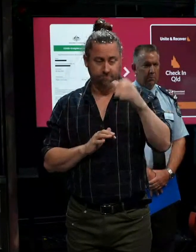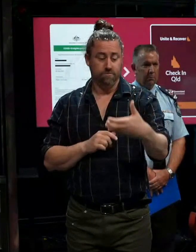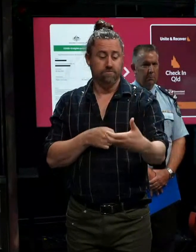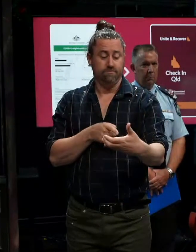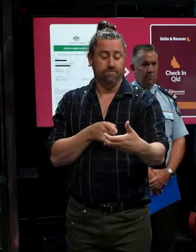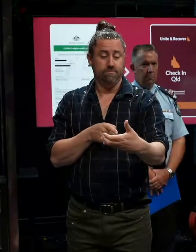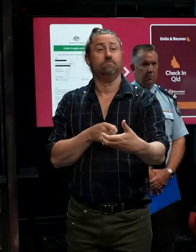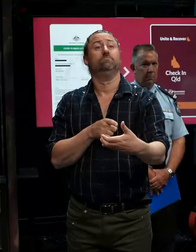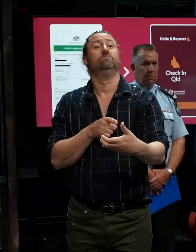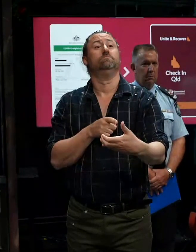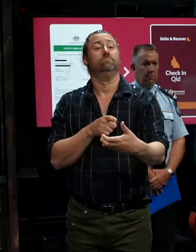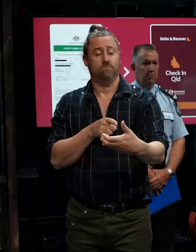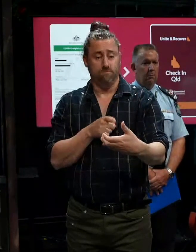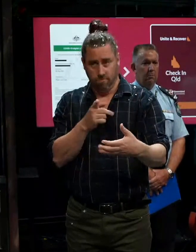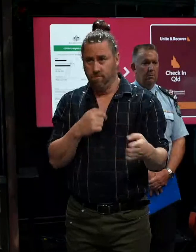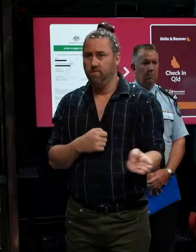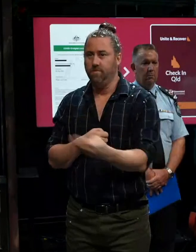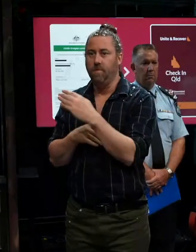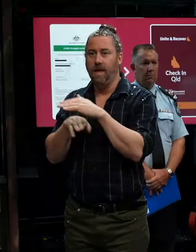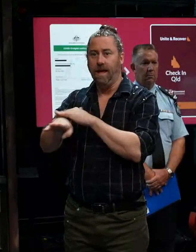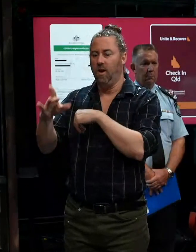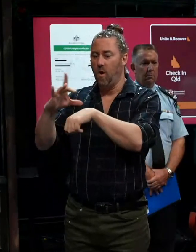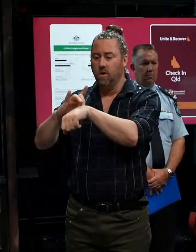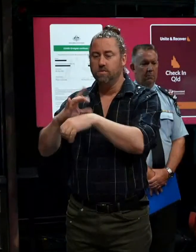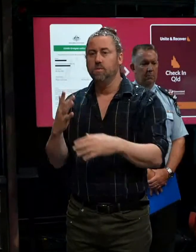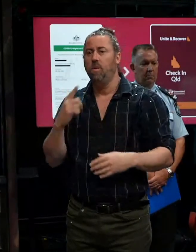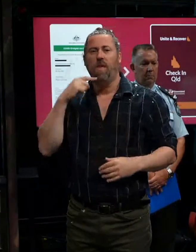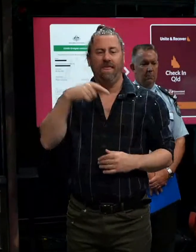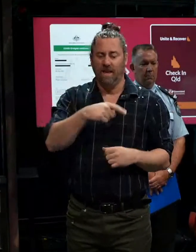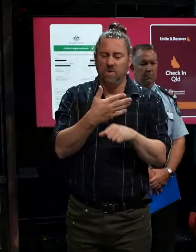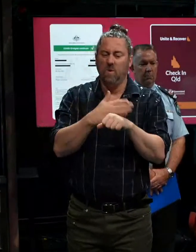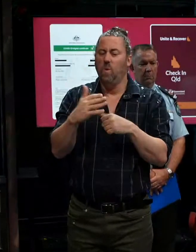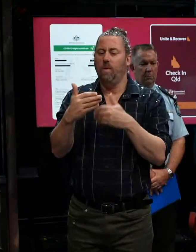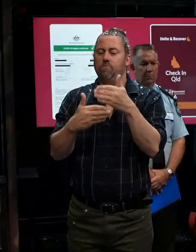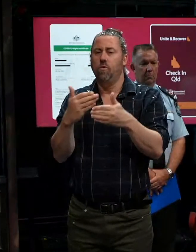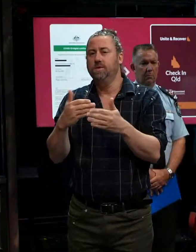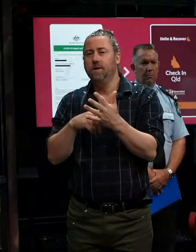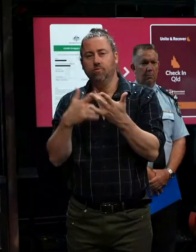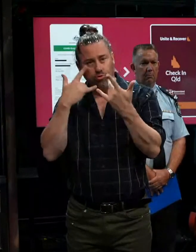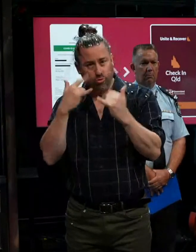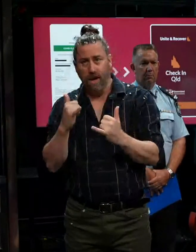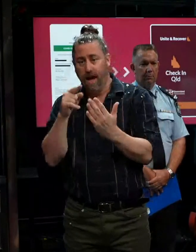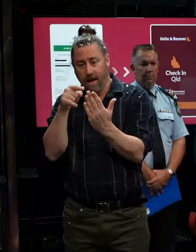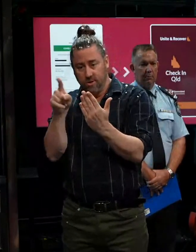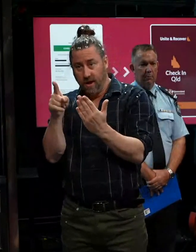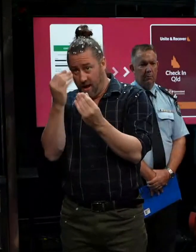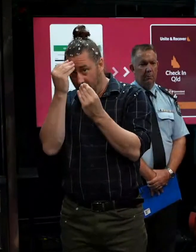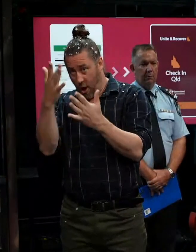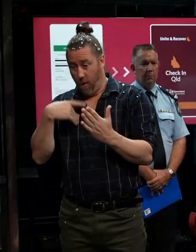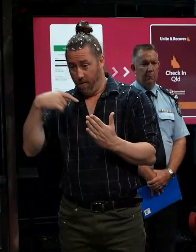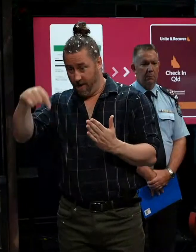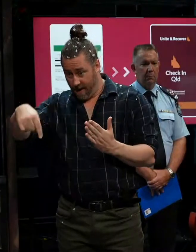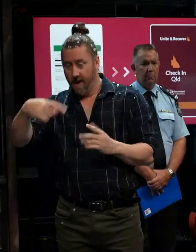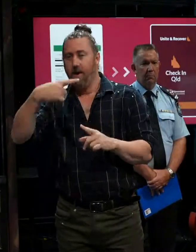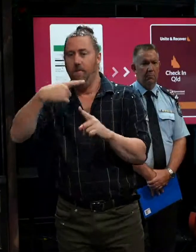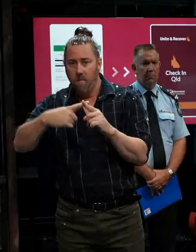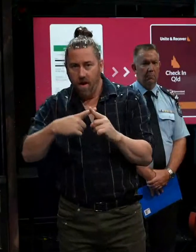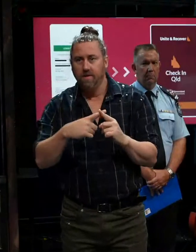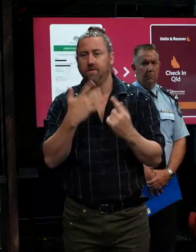prove that you've been vaccinated. And this process makes it really easy for staff and for Queenslanders to be able to move through